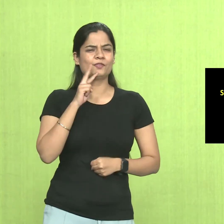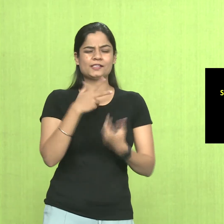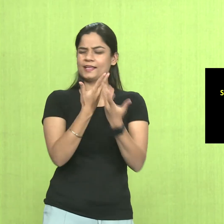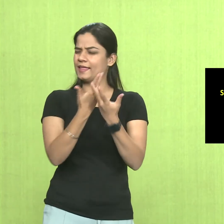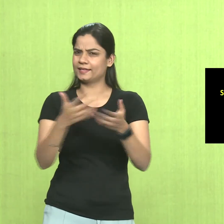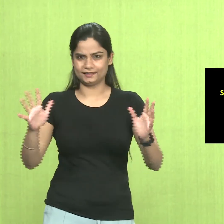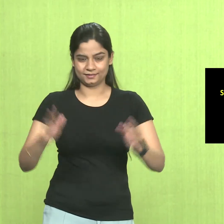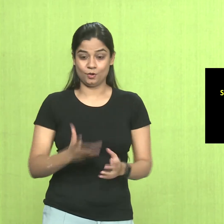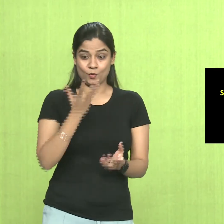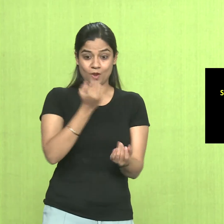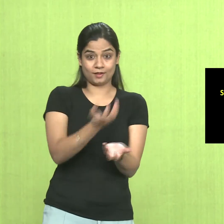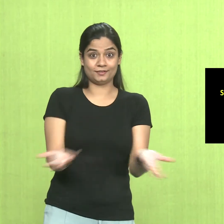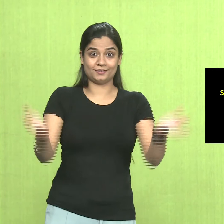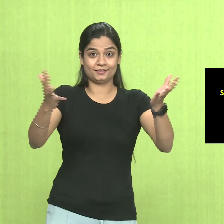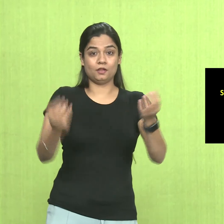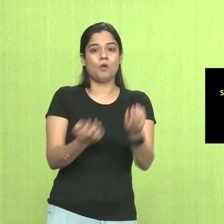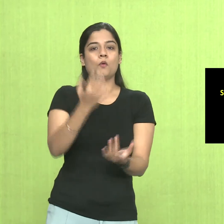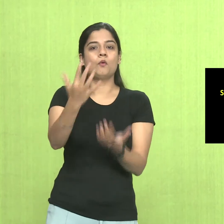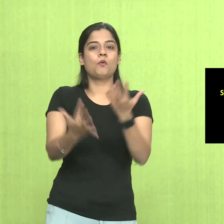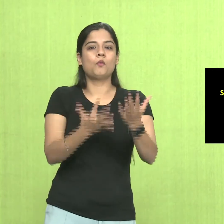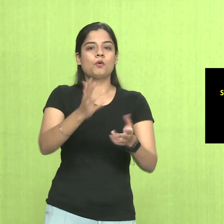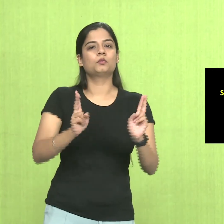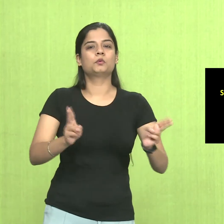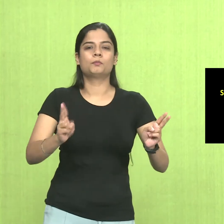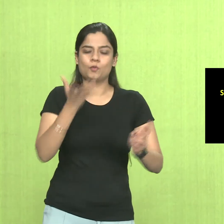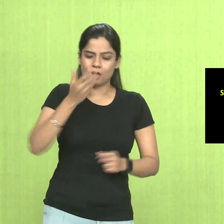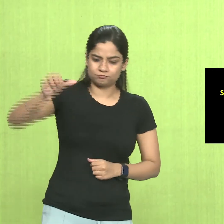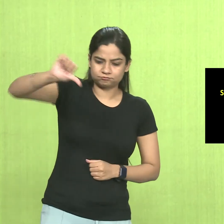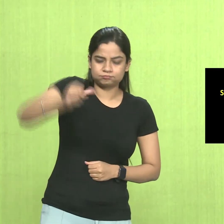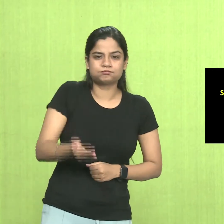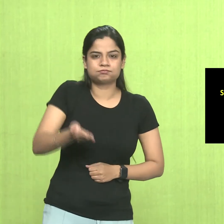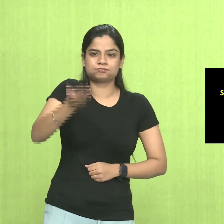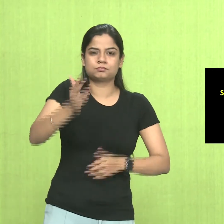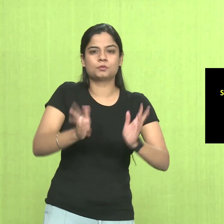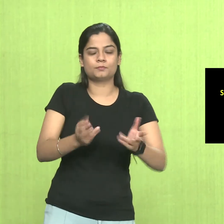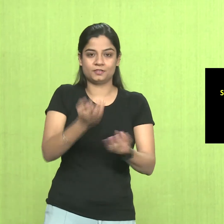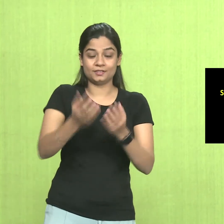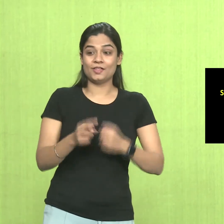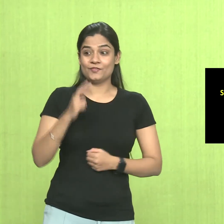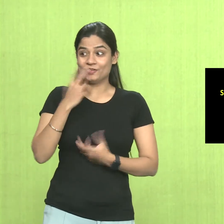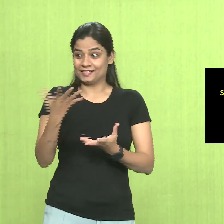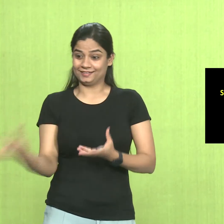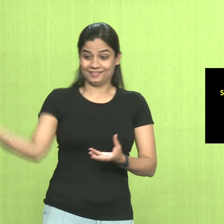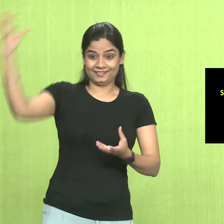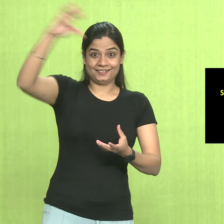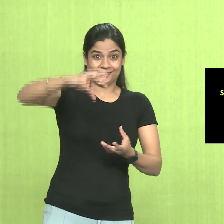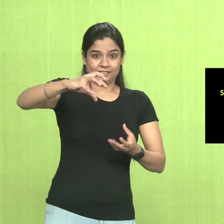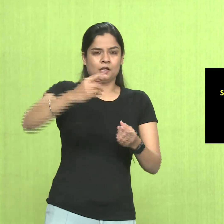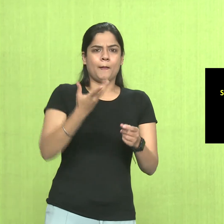Stewing is a gentle method of cooking with pan and lid. The temperature that you cook